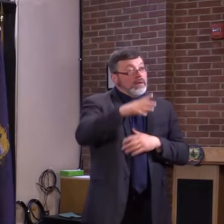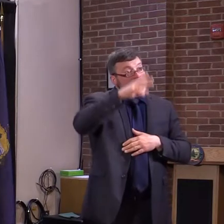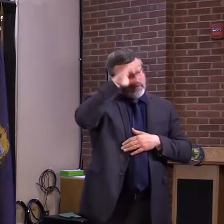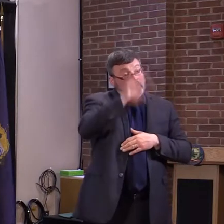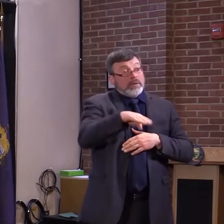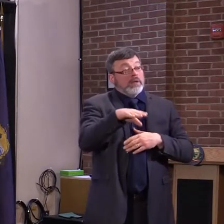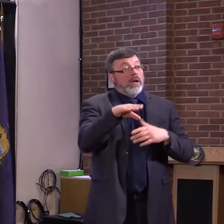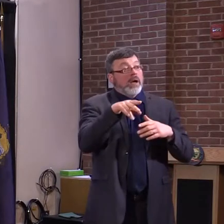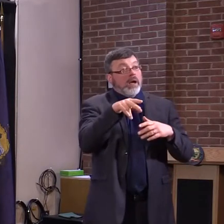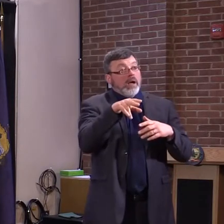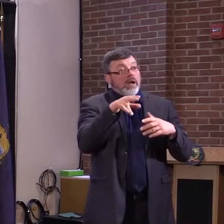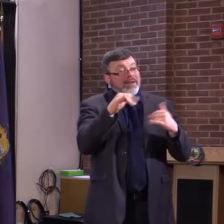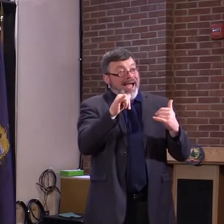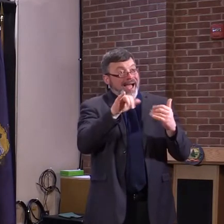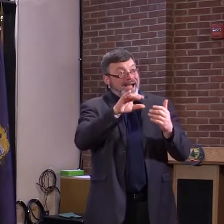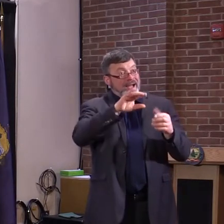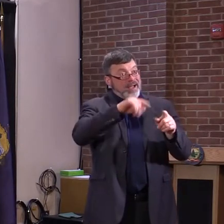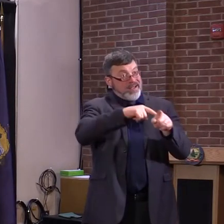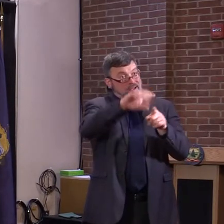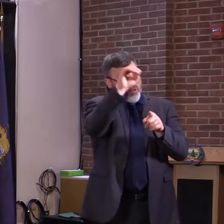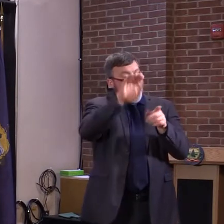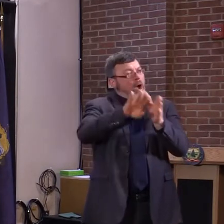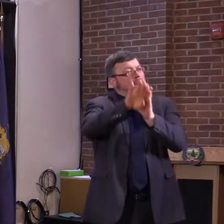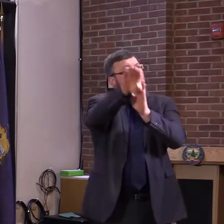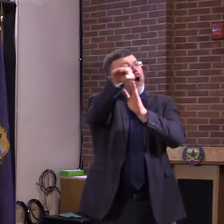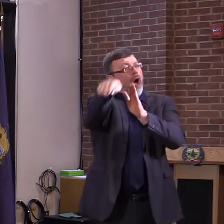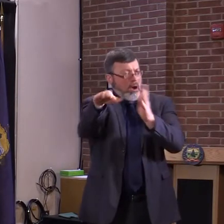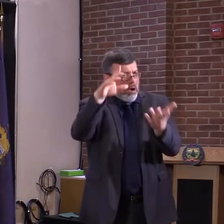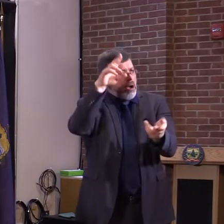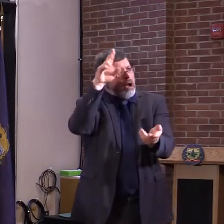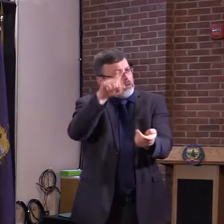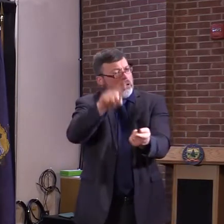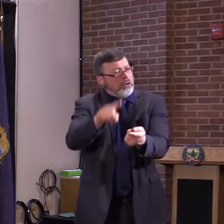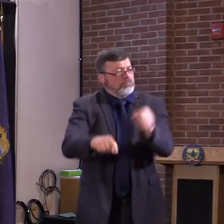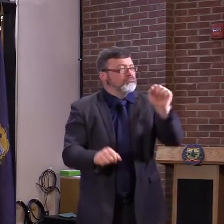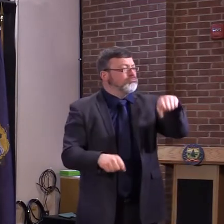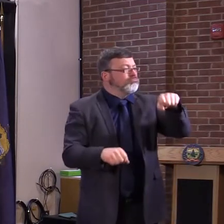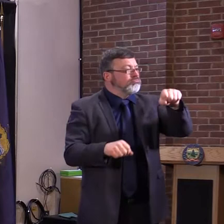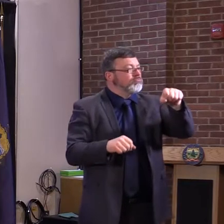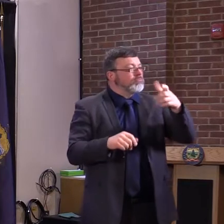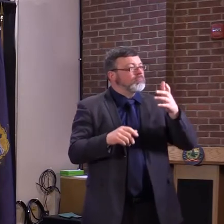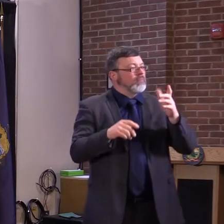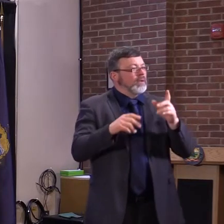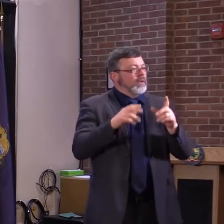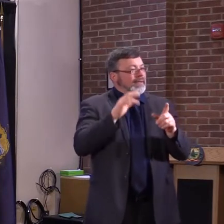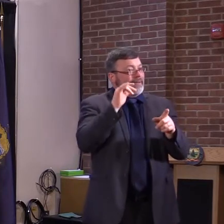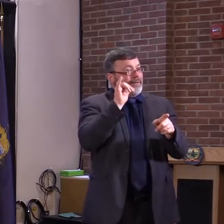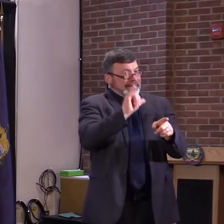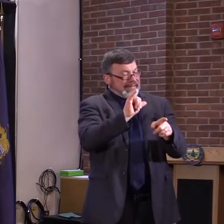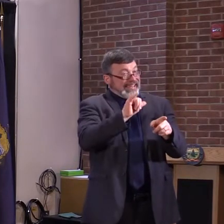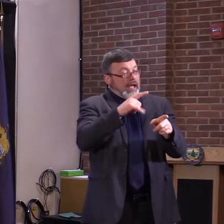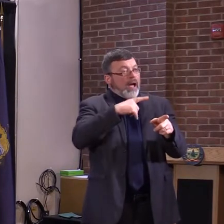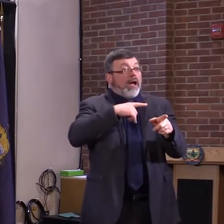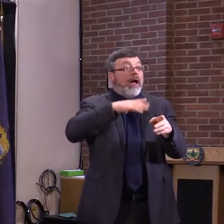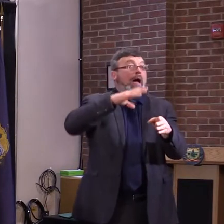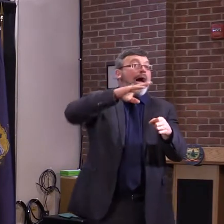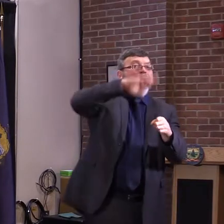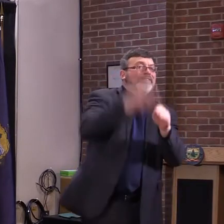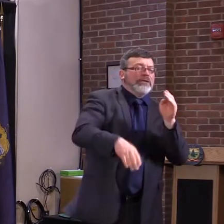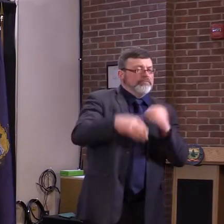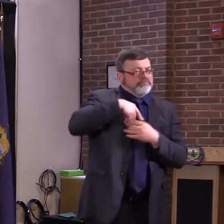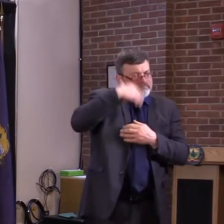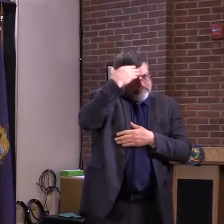to exiting the Omicron surge, and while I'm not committing to a timeline, I do have cause for